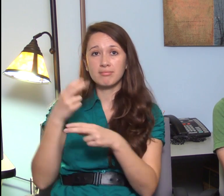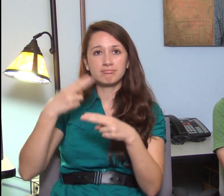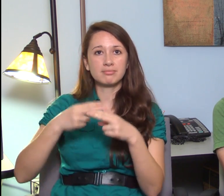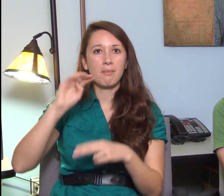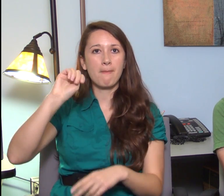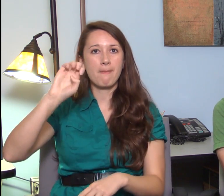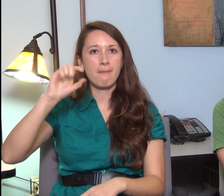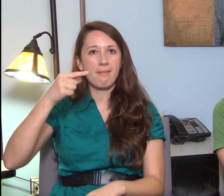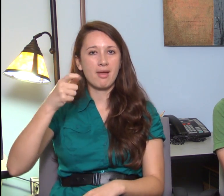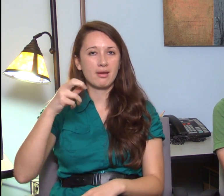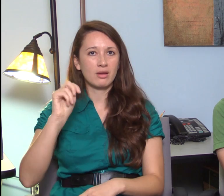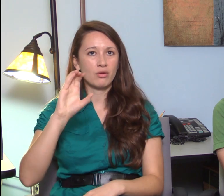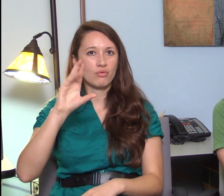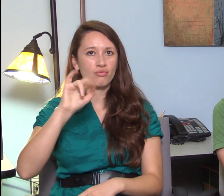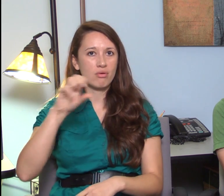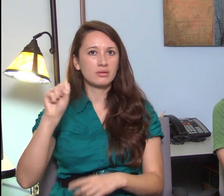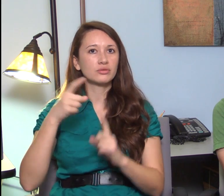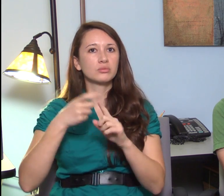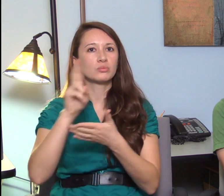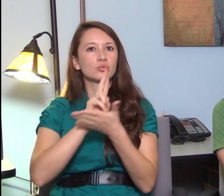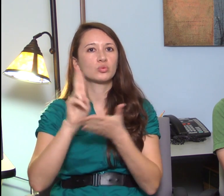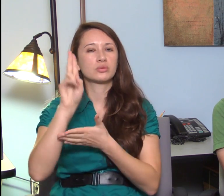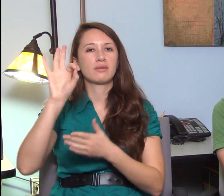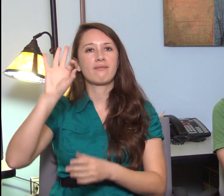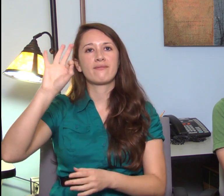Megan Cross, from the University of Findlay,